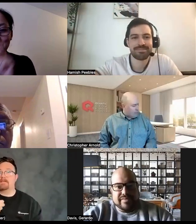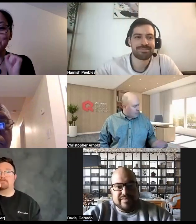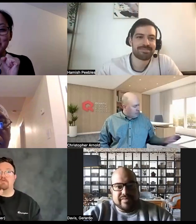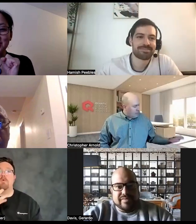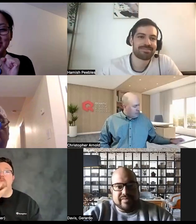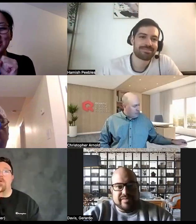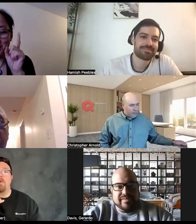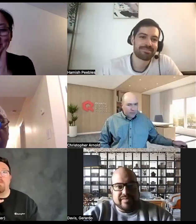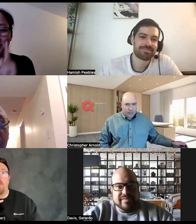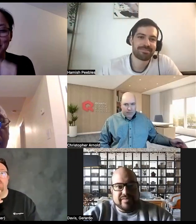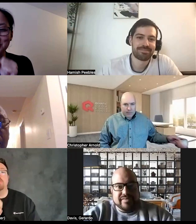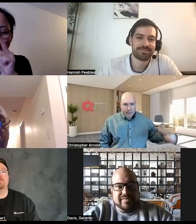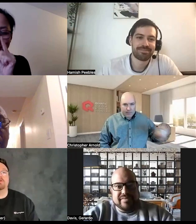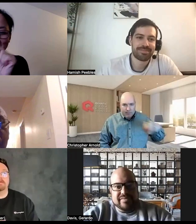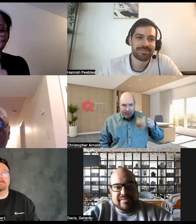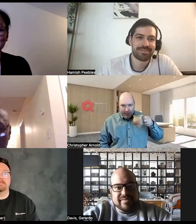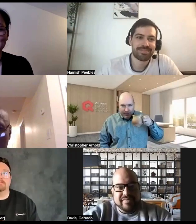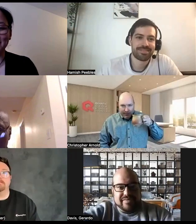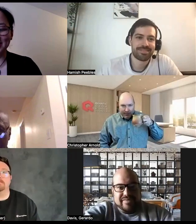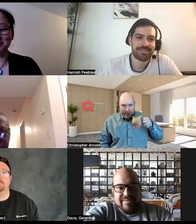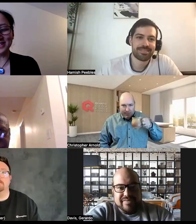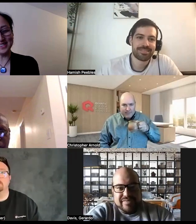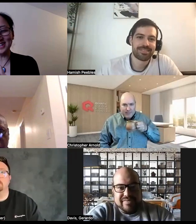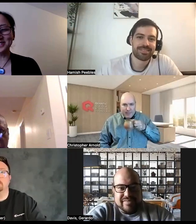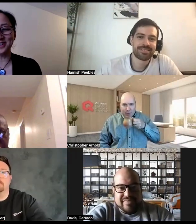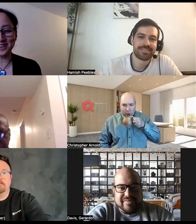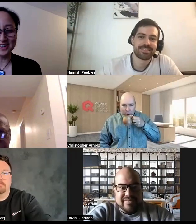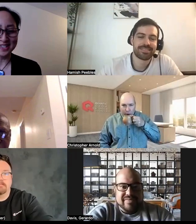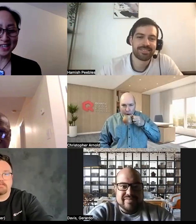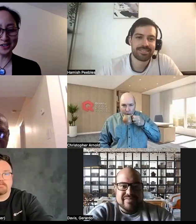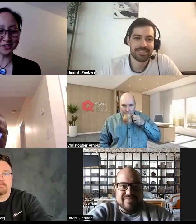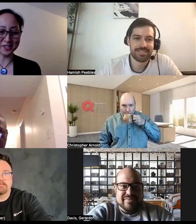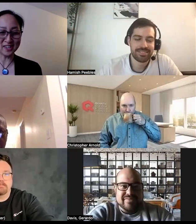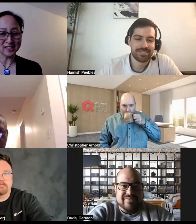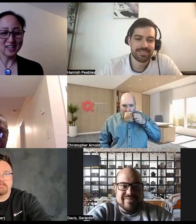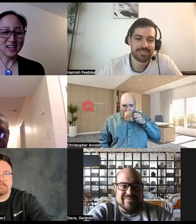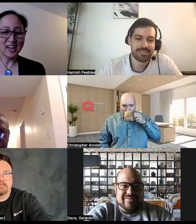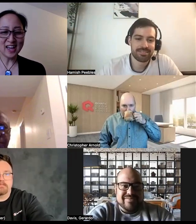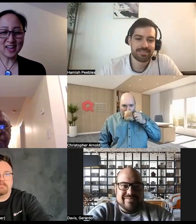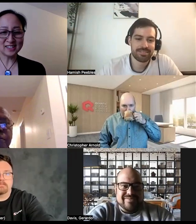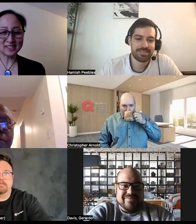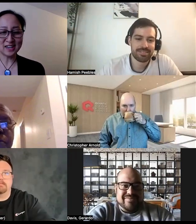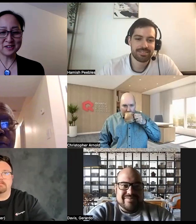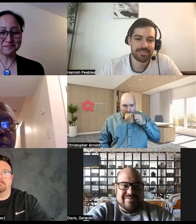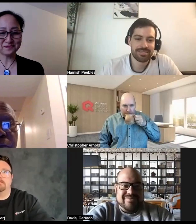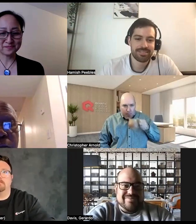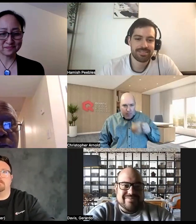has cold water. We argued briefly about this, but yes, tell us what you're eating or drinking.